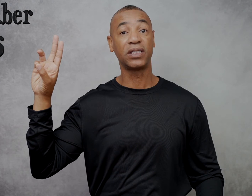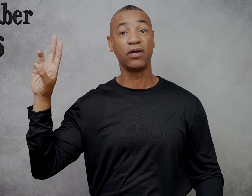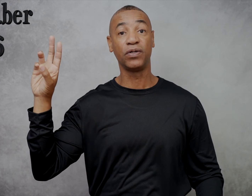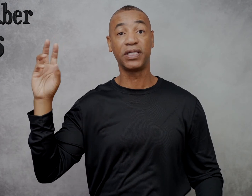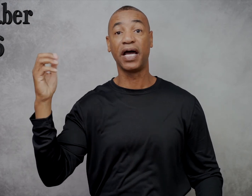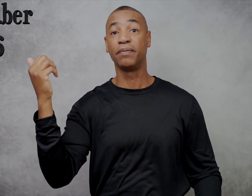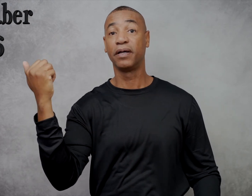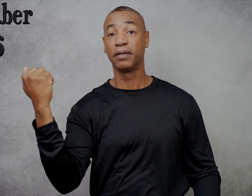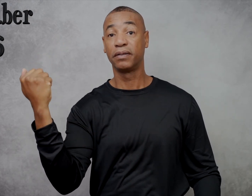real time.